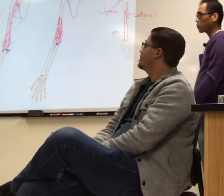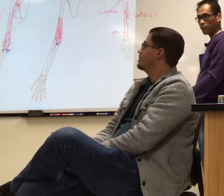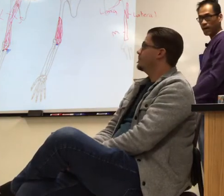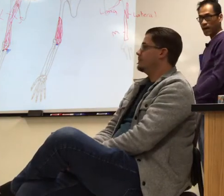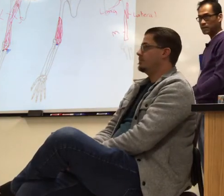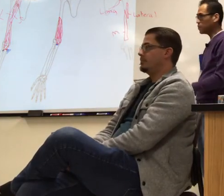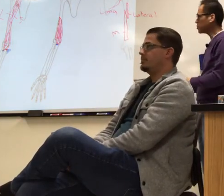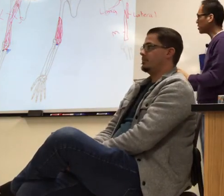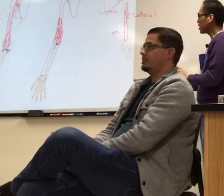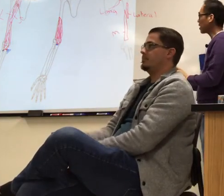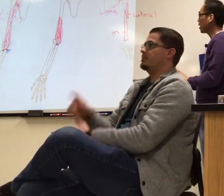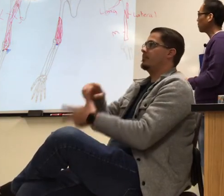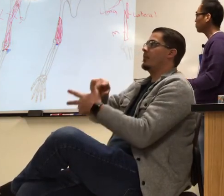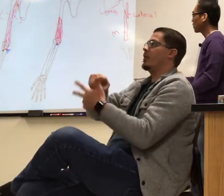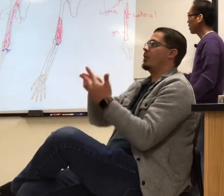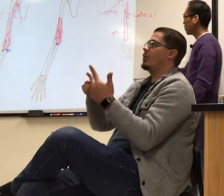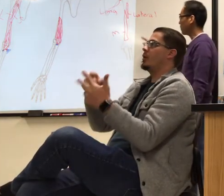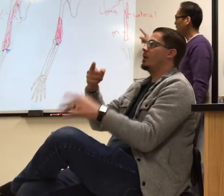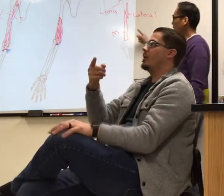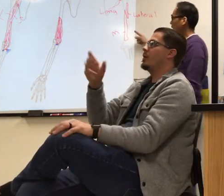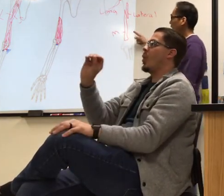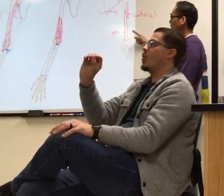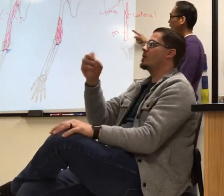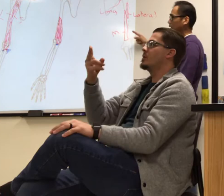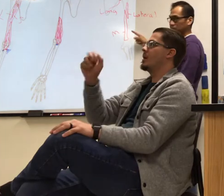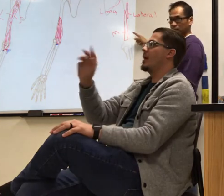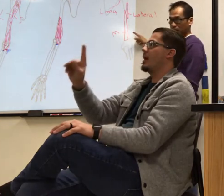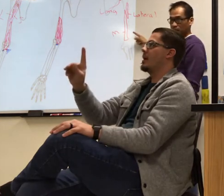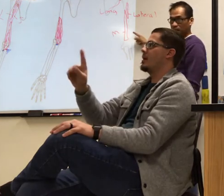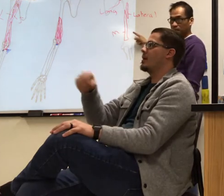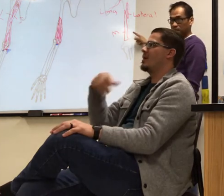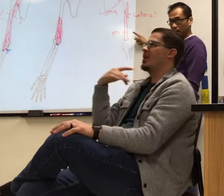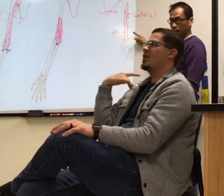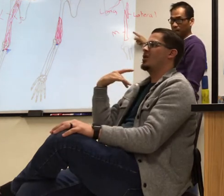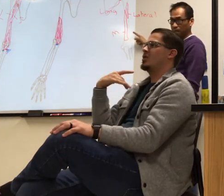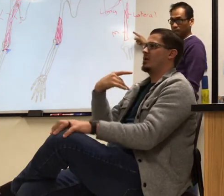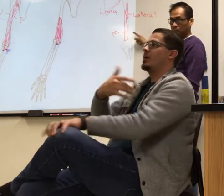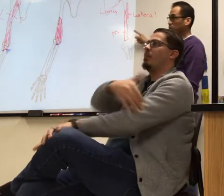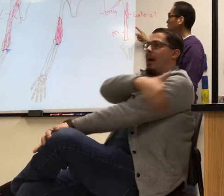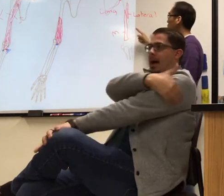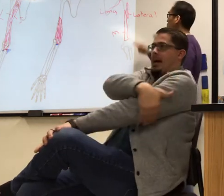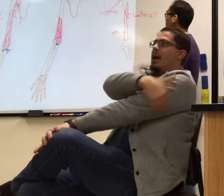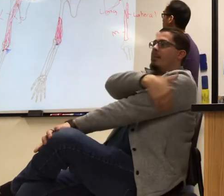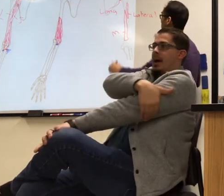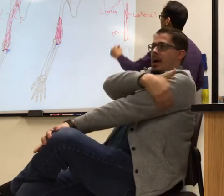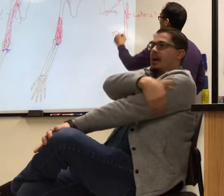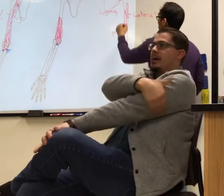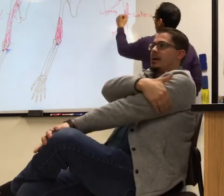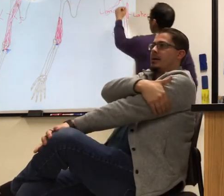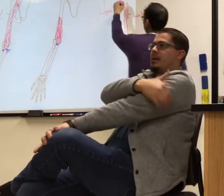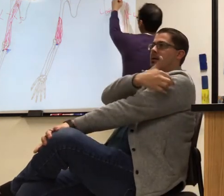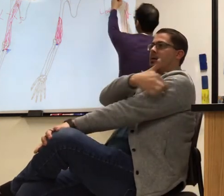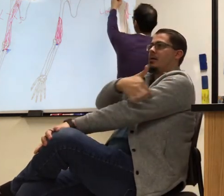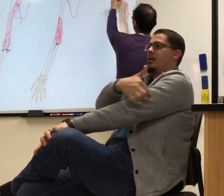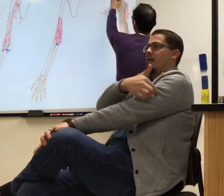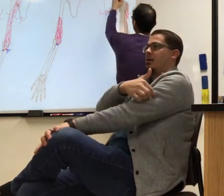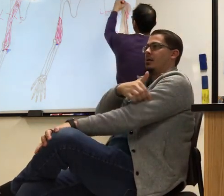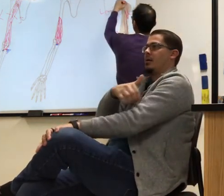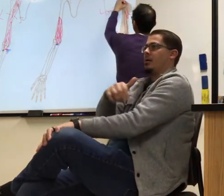Okay, so there are three heads. Usually, the medial head is not seen, it's out of sight. But those other two heads you can usually